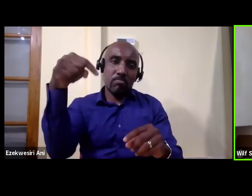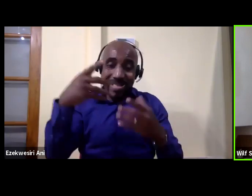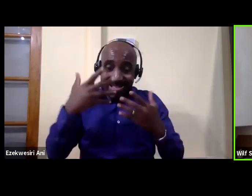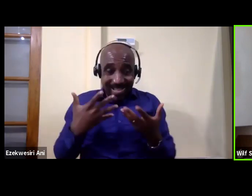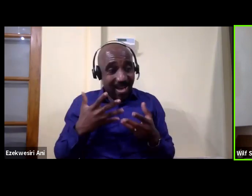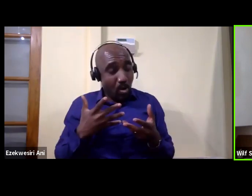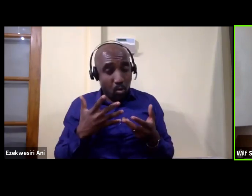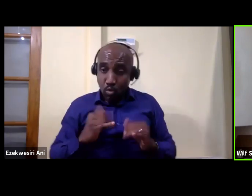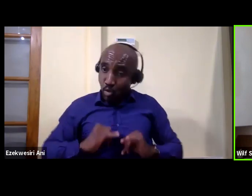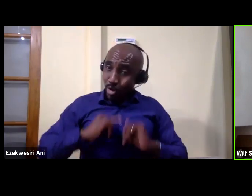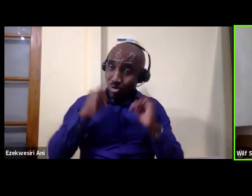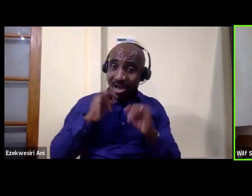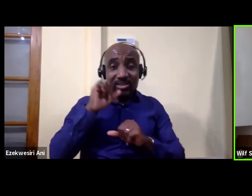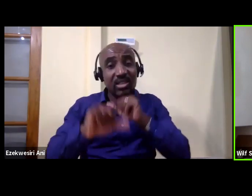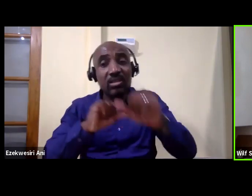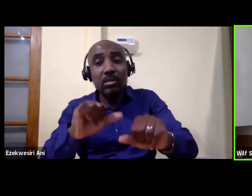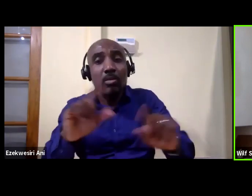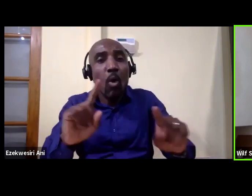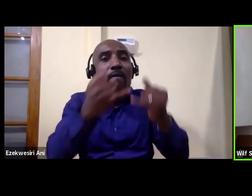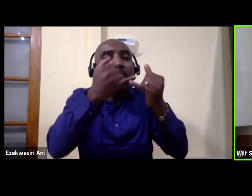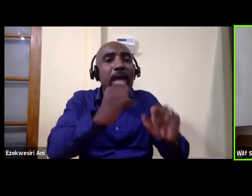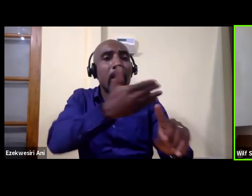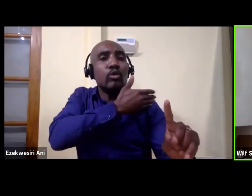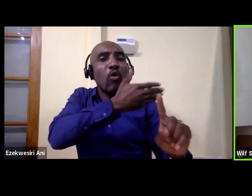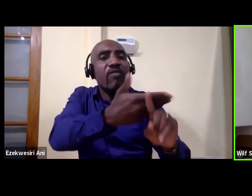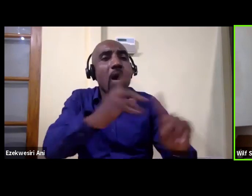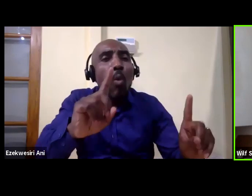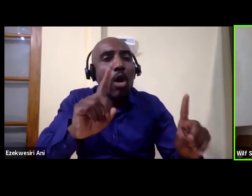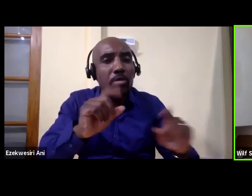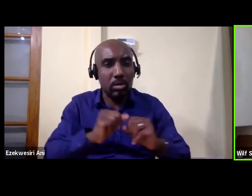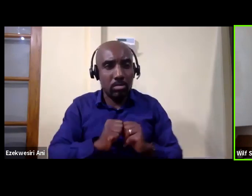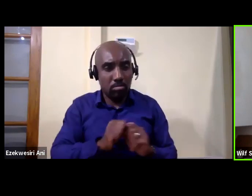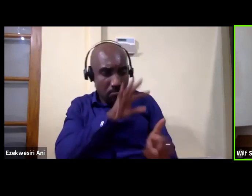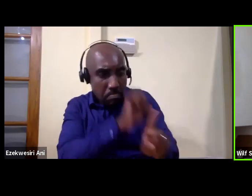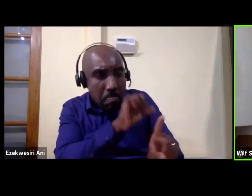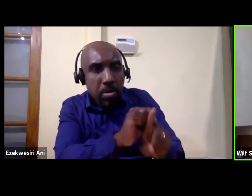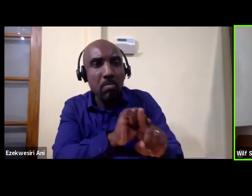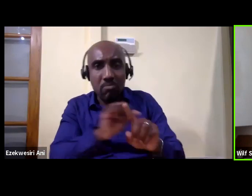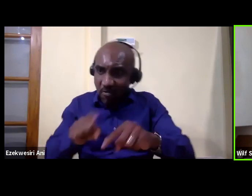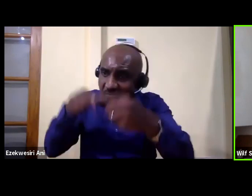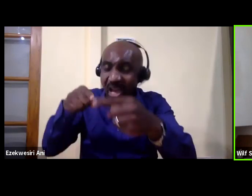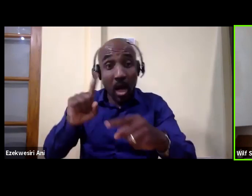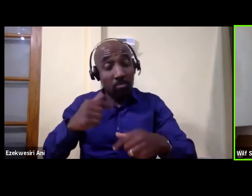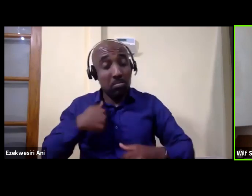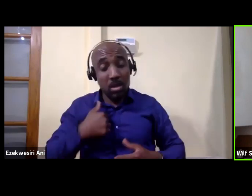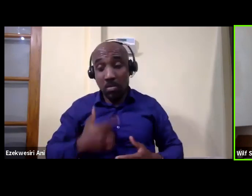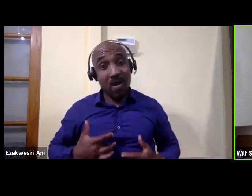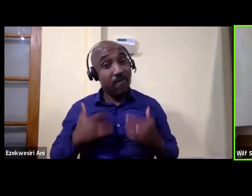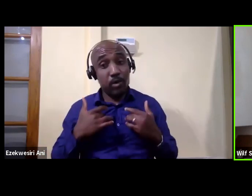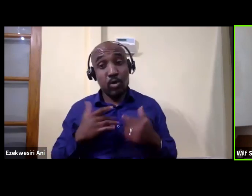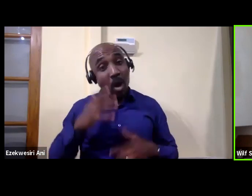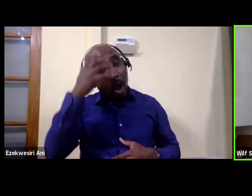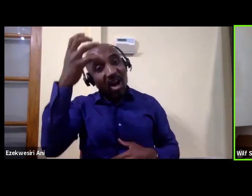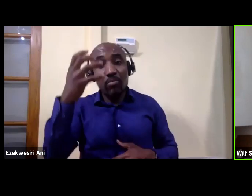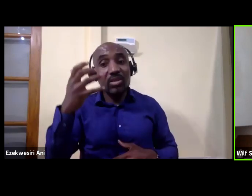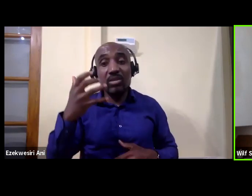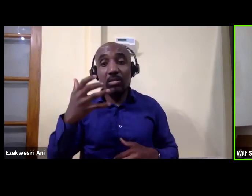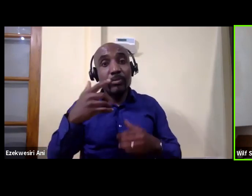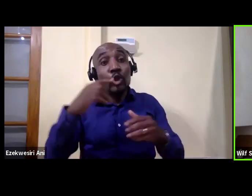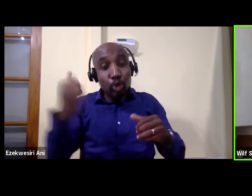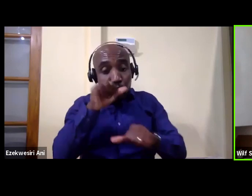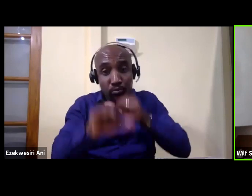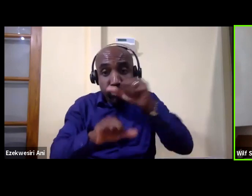crisis, what the failures were, and why actually, quite consciously, in my view, government didn't do things that it ought to